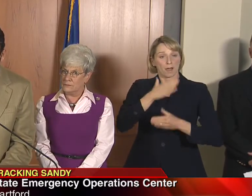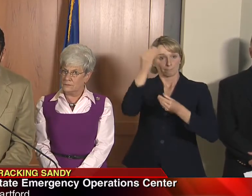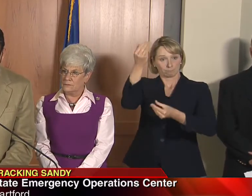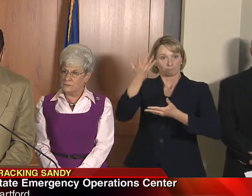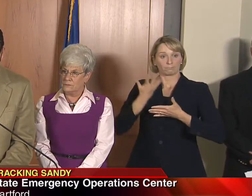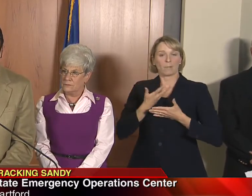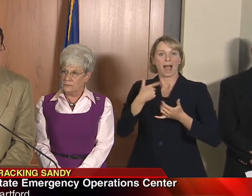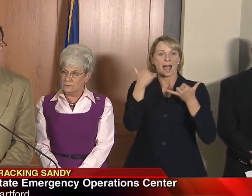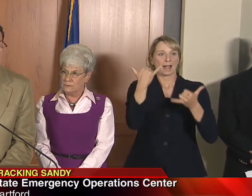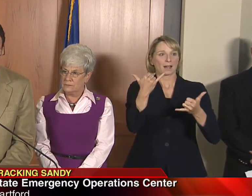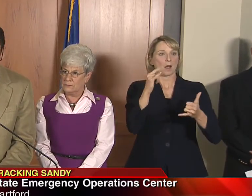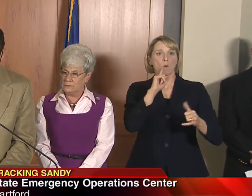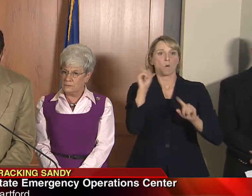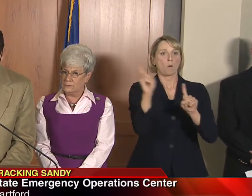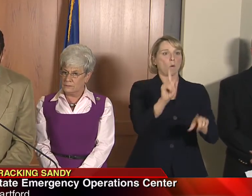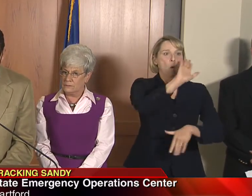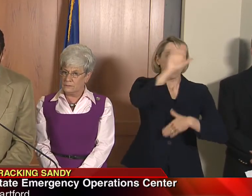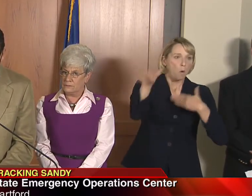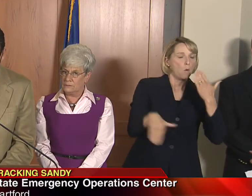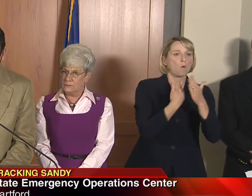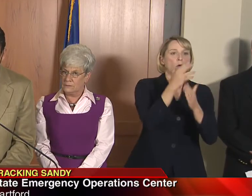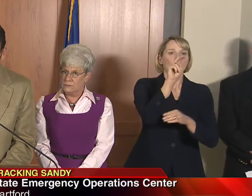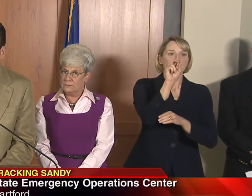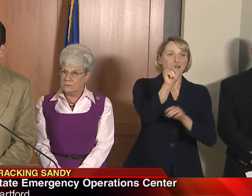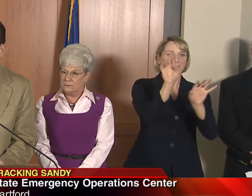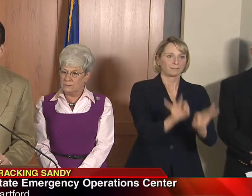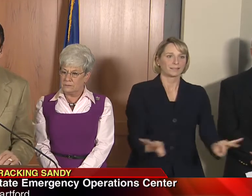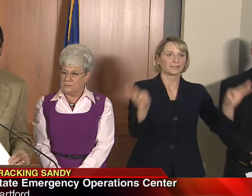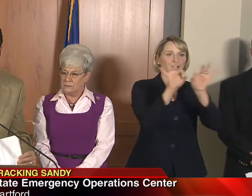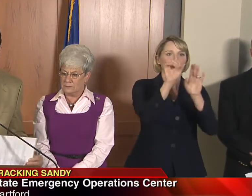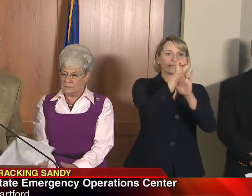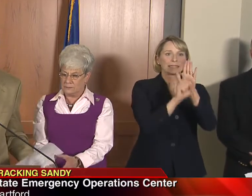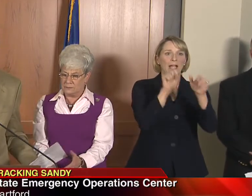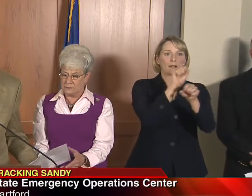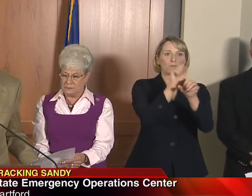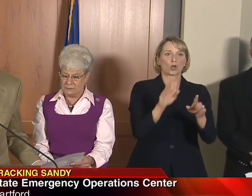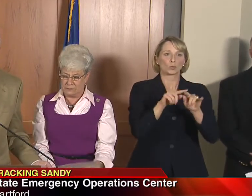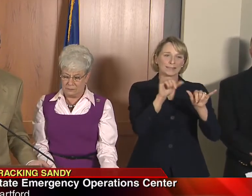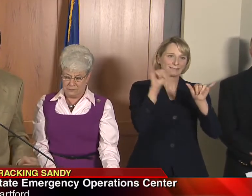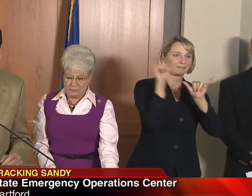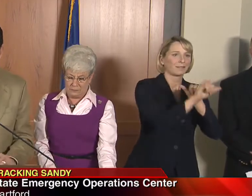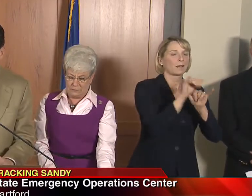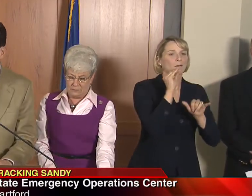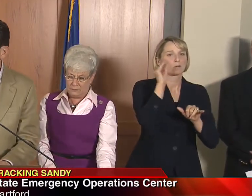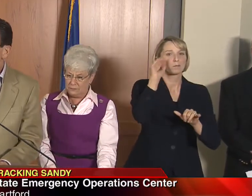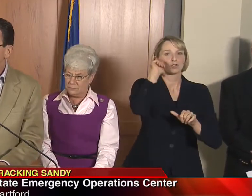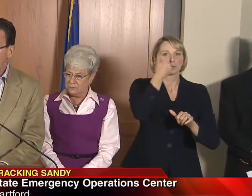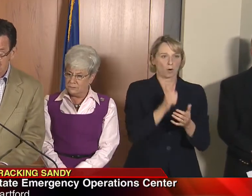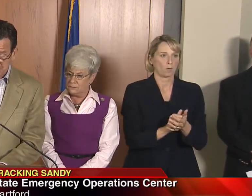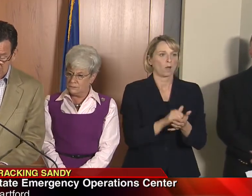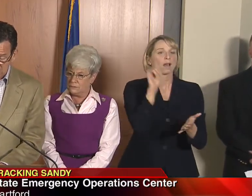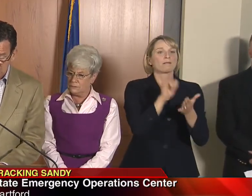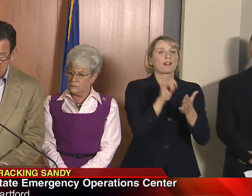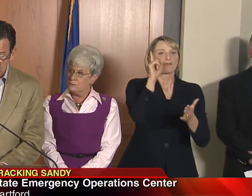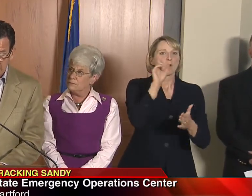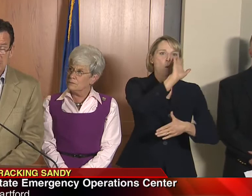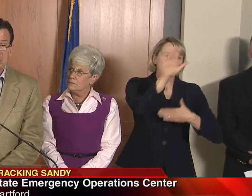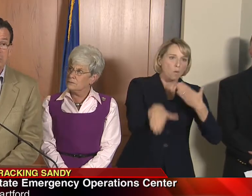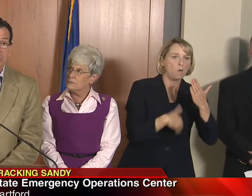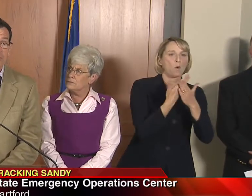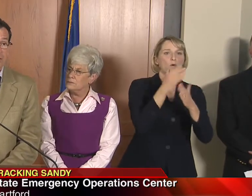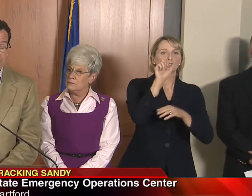non-essential state employees to stay home tomorrow. This goes for all shifts. I am not a fan of the term non-essential,